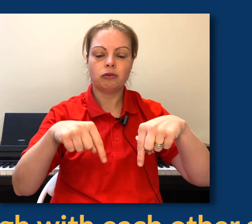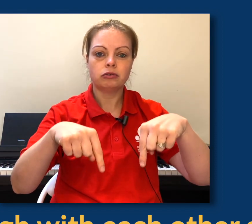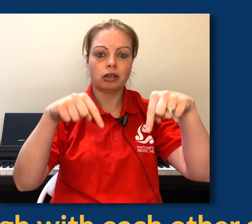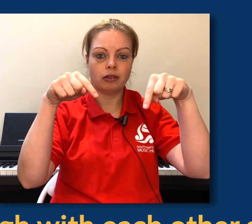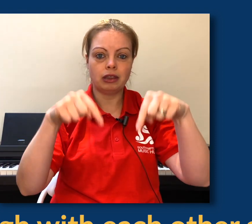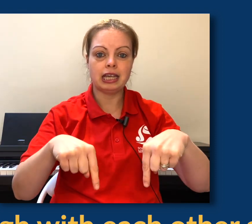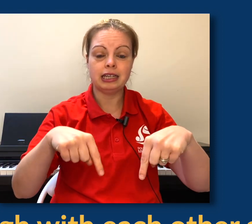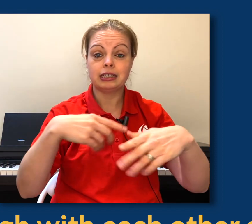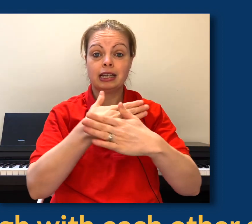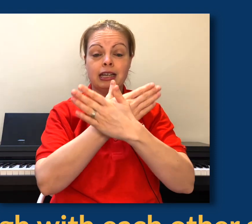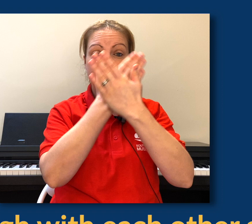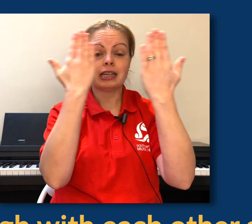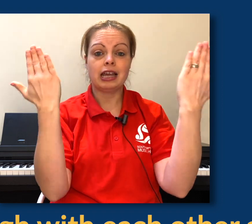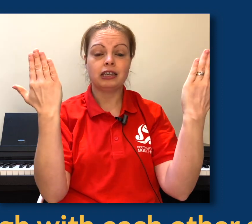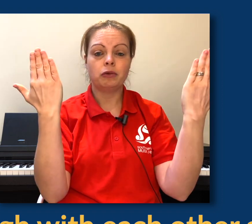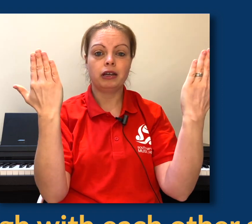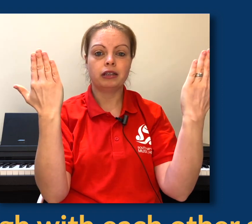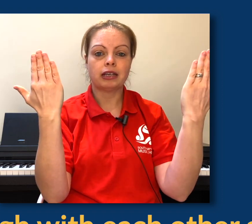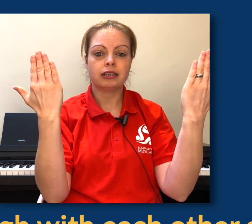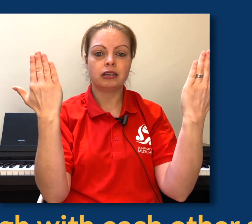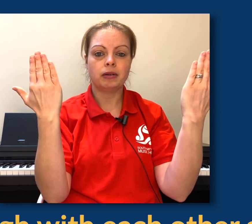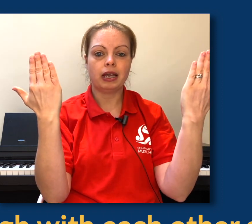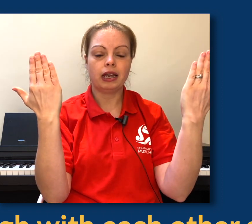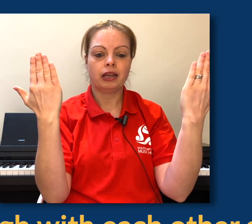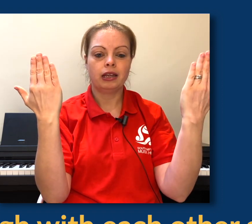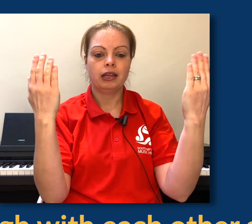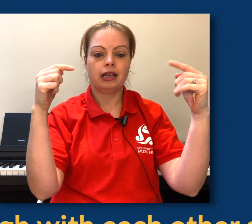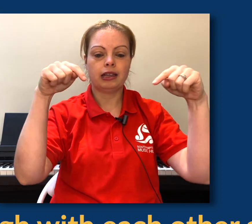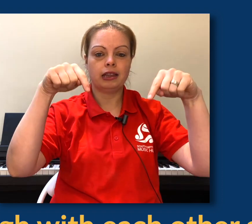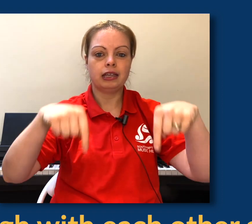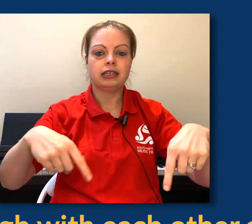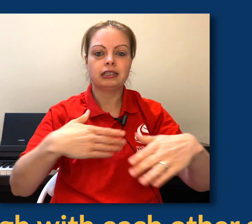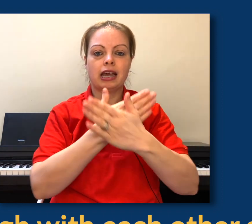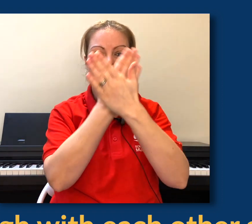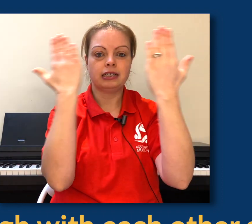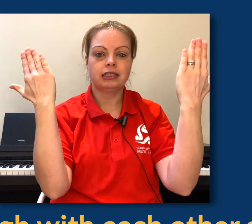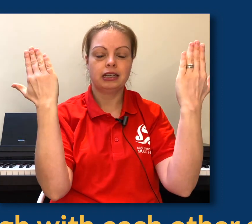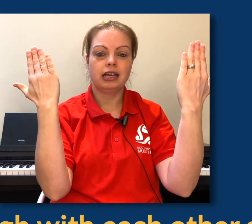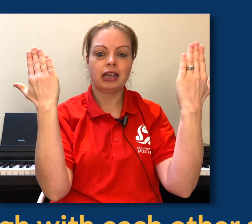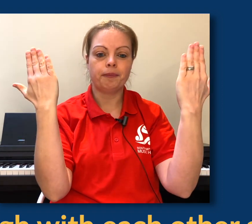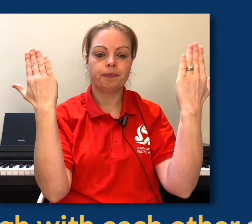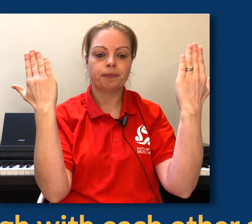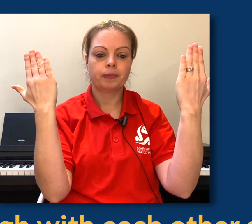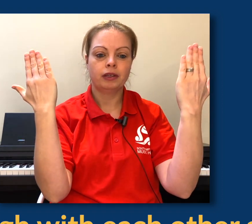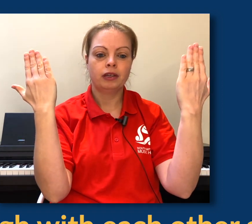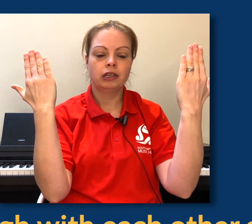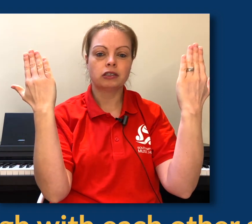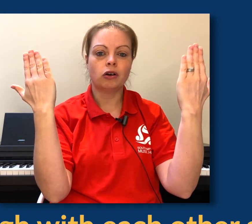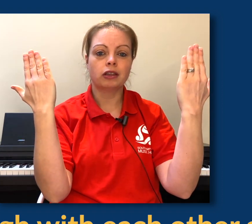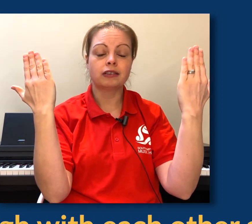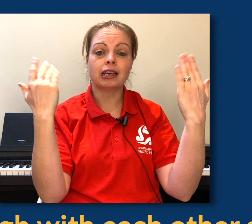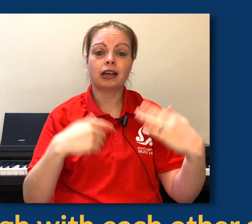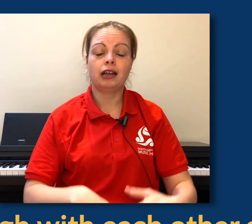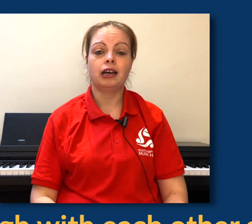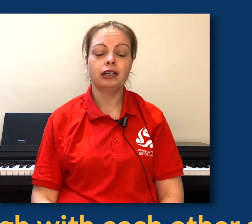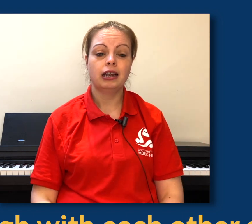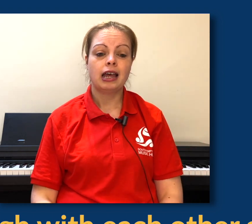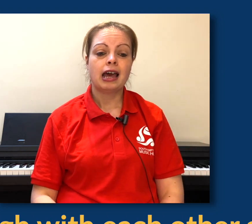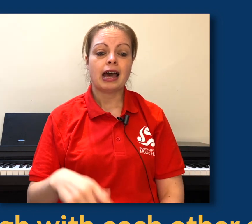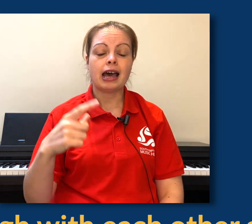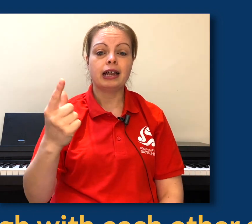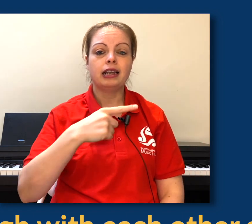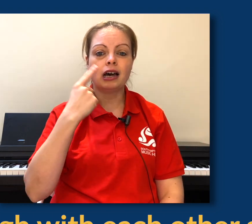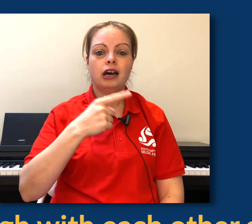it's now. So these days, we learnt the days at the beginning. And then these days again. So hold of the second